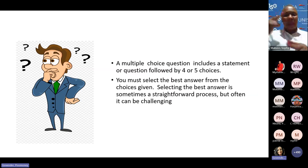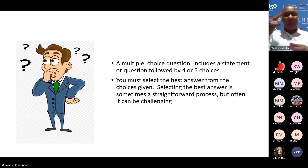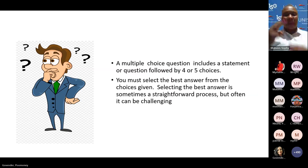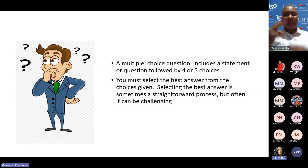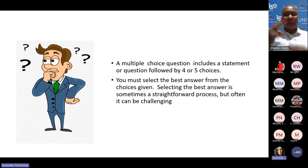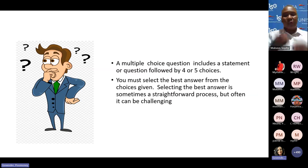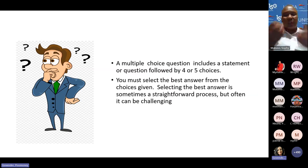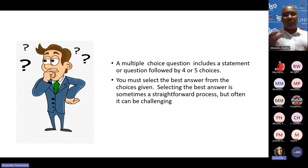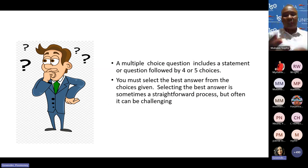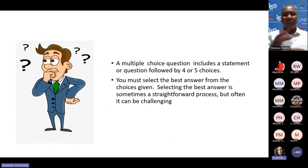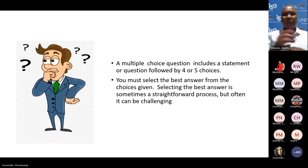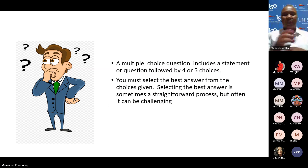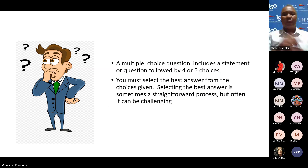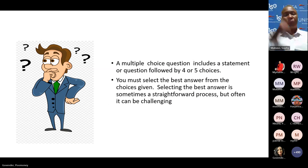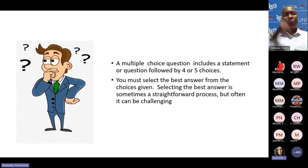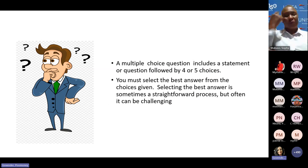Okay.